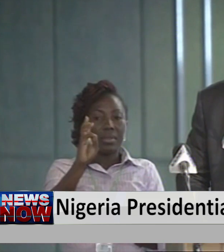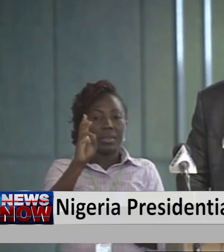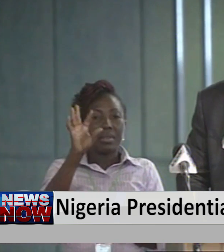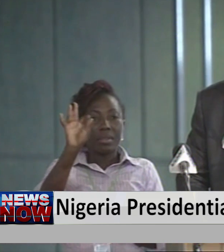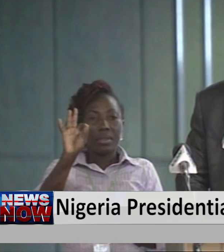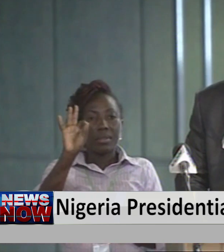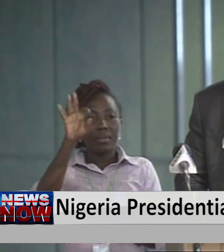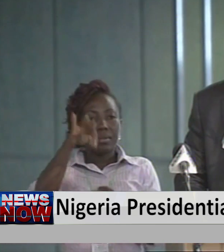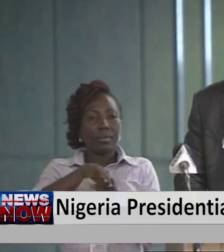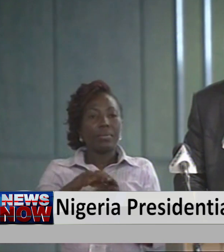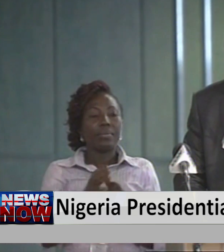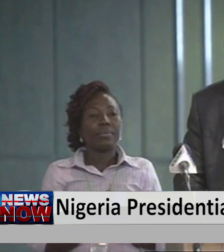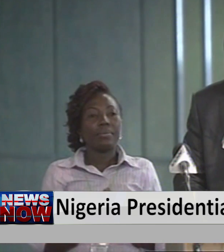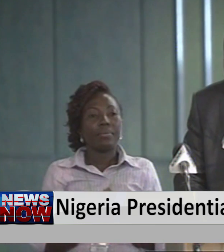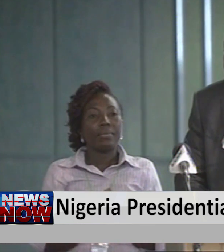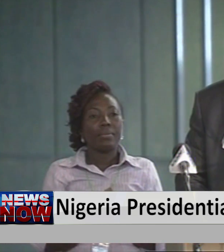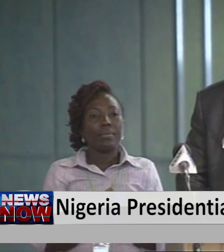269 votes.